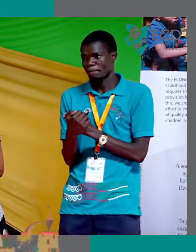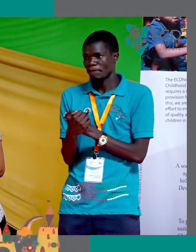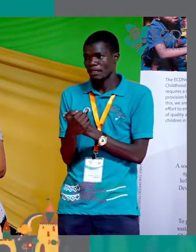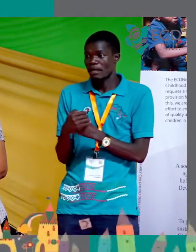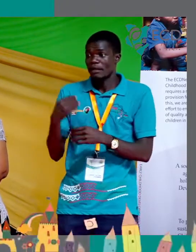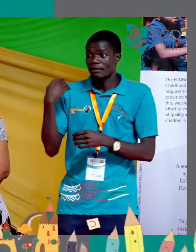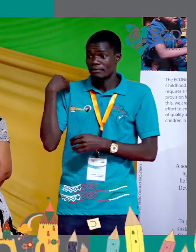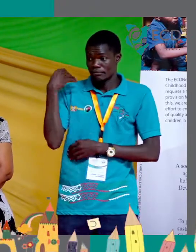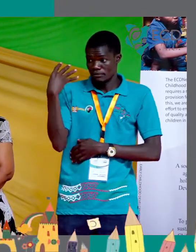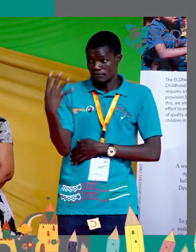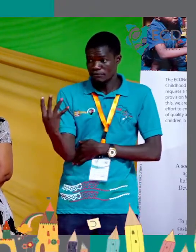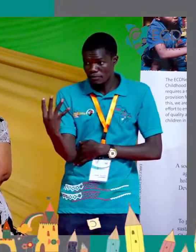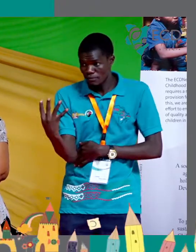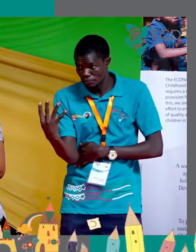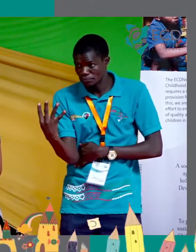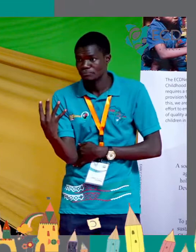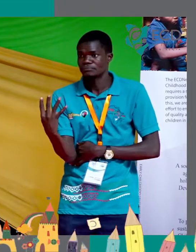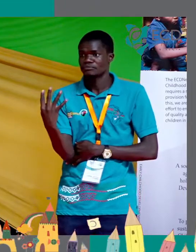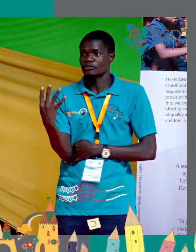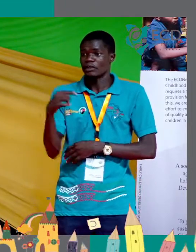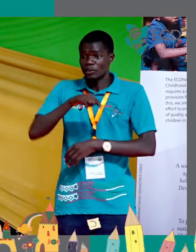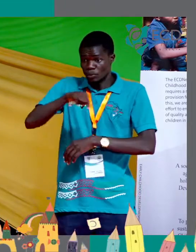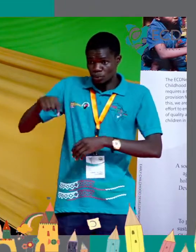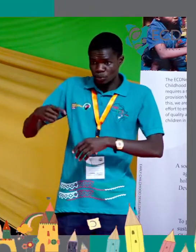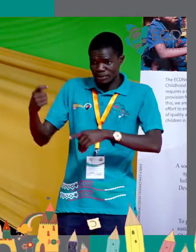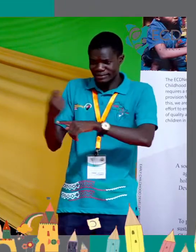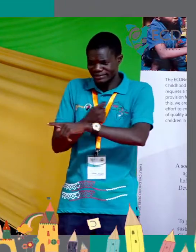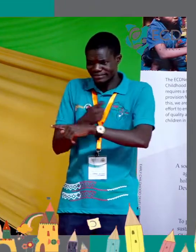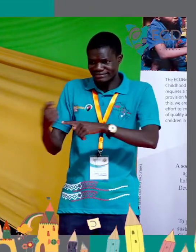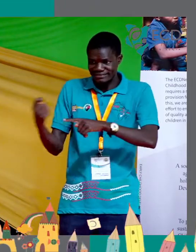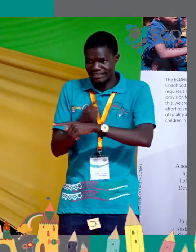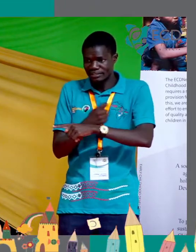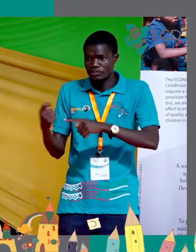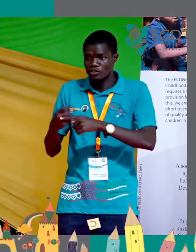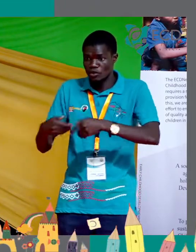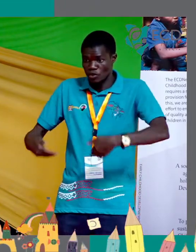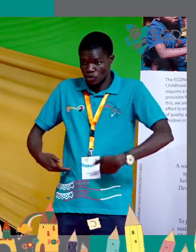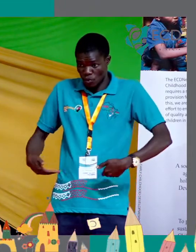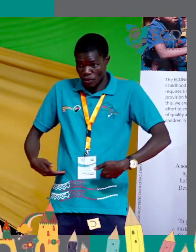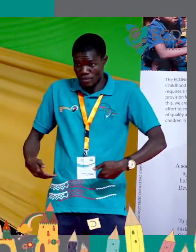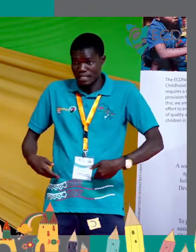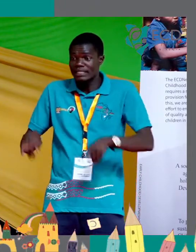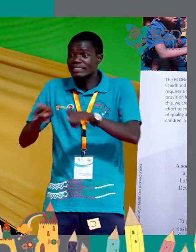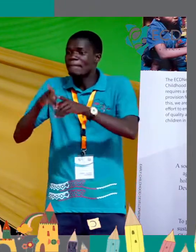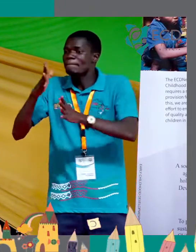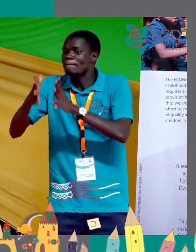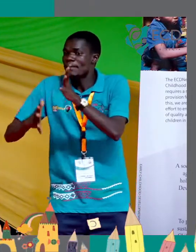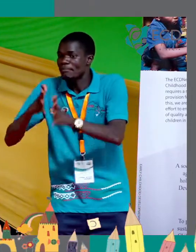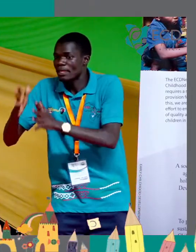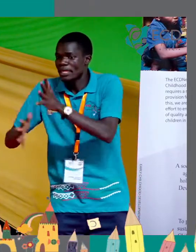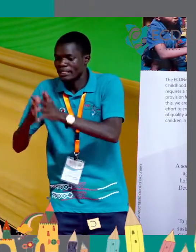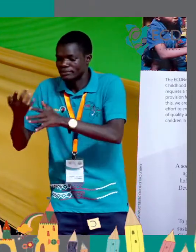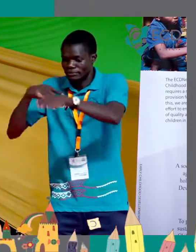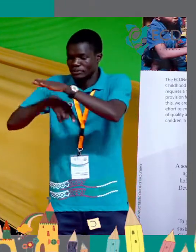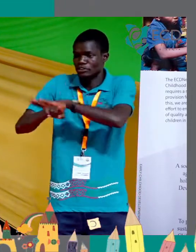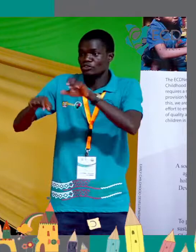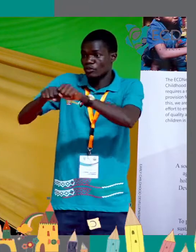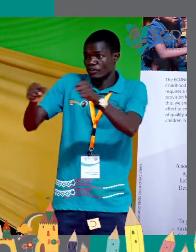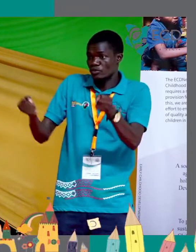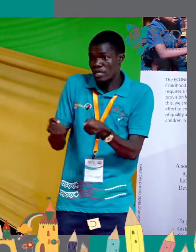Fourth, we train youthful offenders and prepare them for entry into